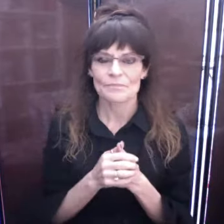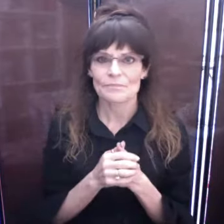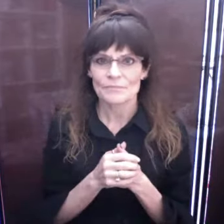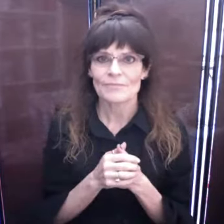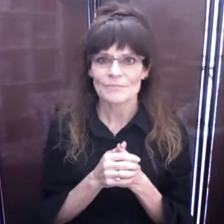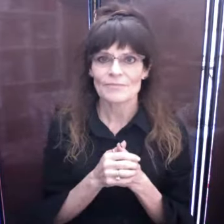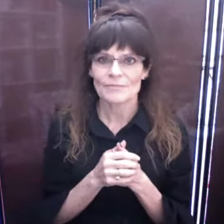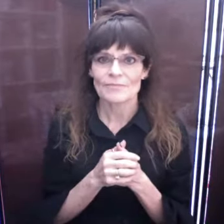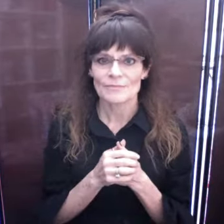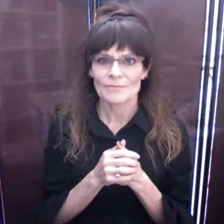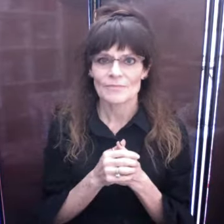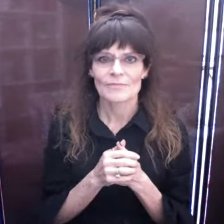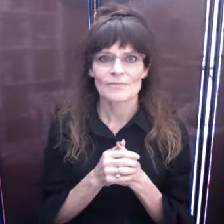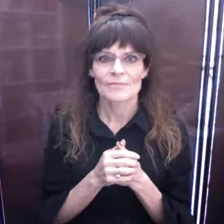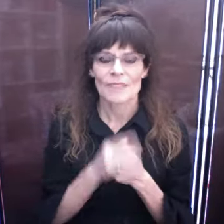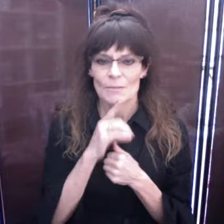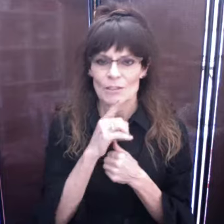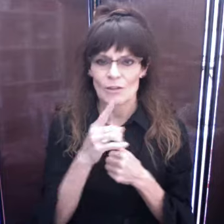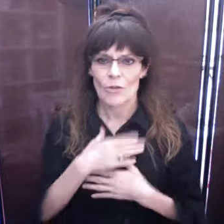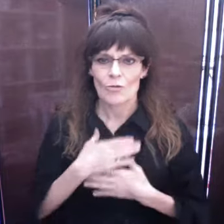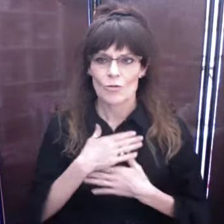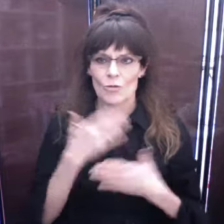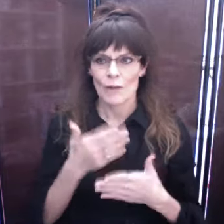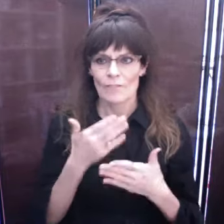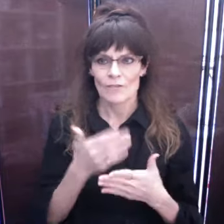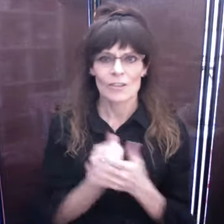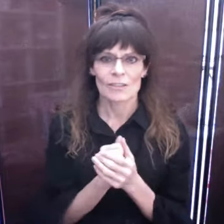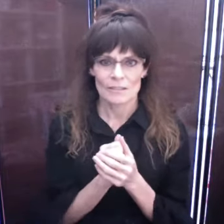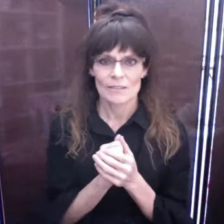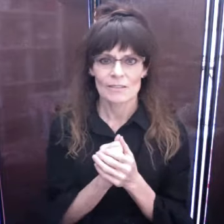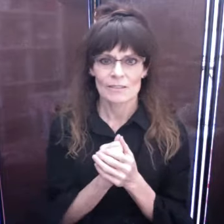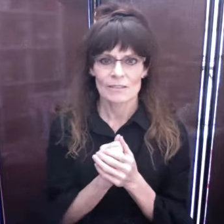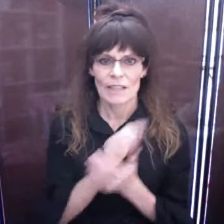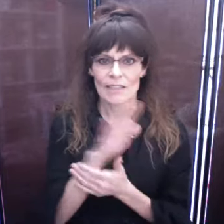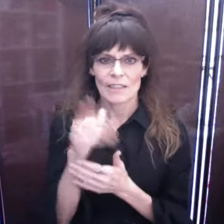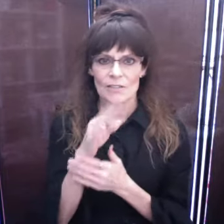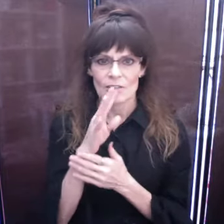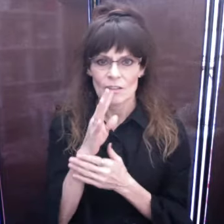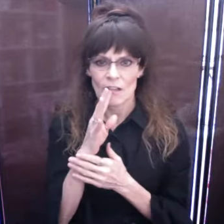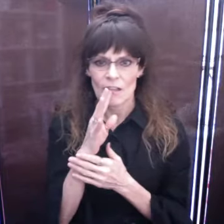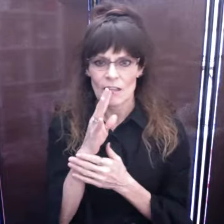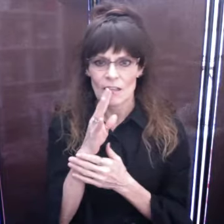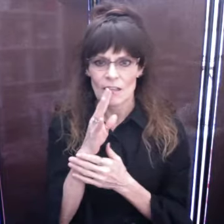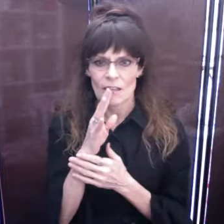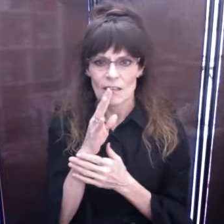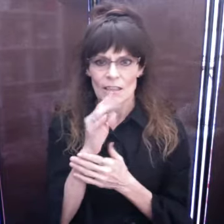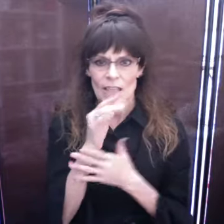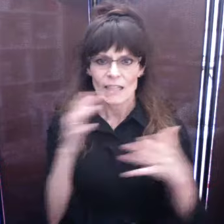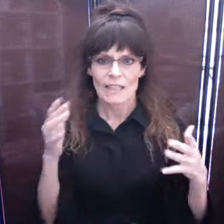And I am so grateful. I never really give too much airplay to this story, but I got